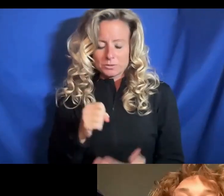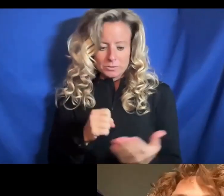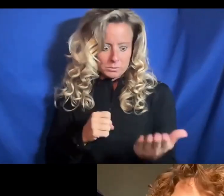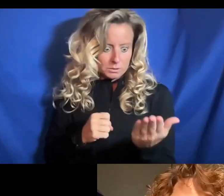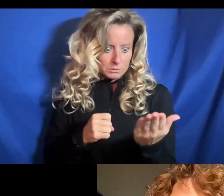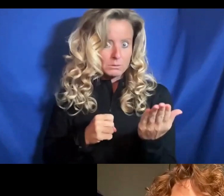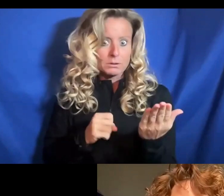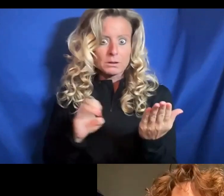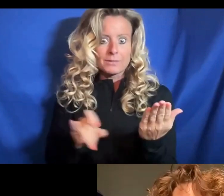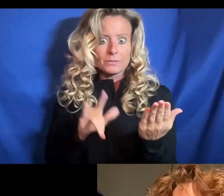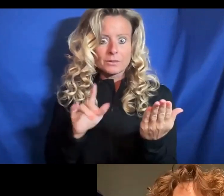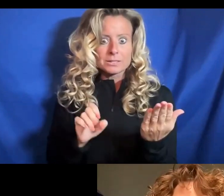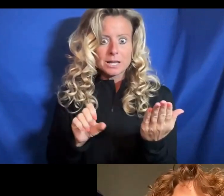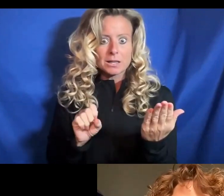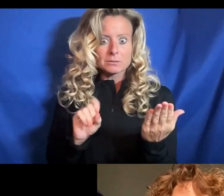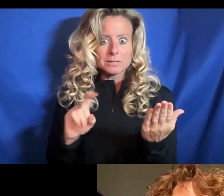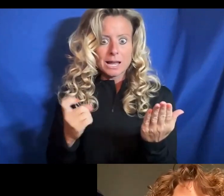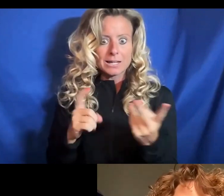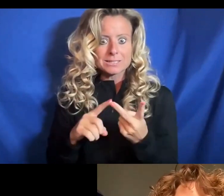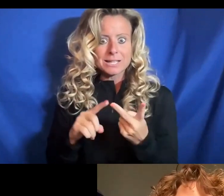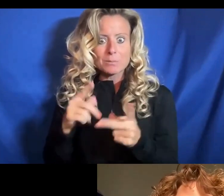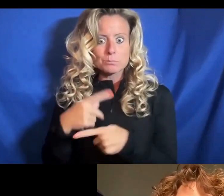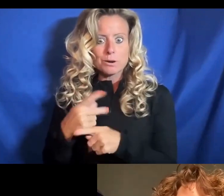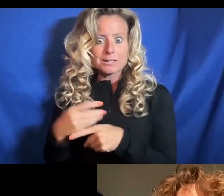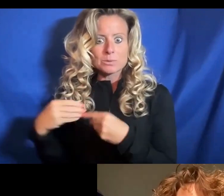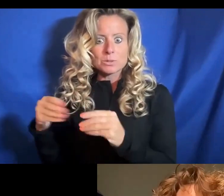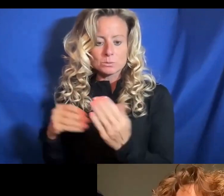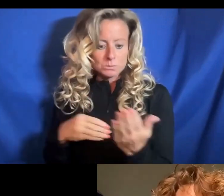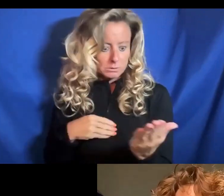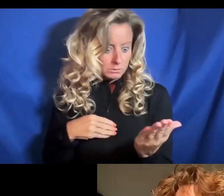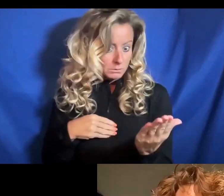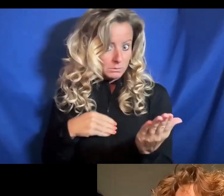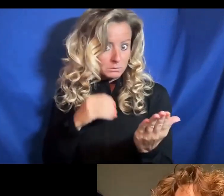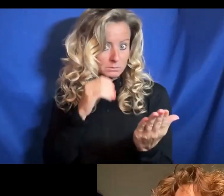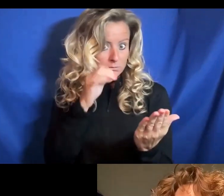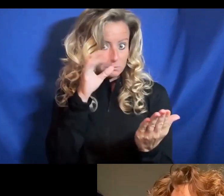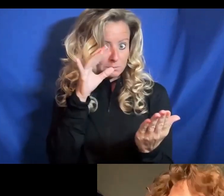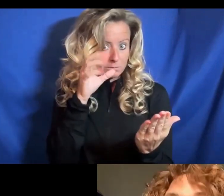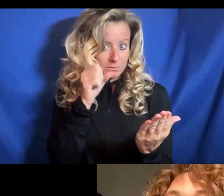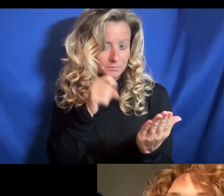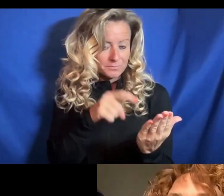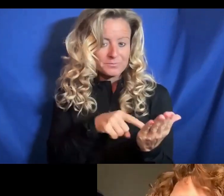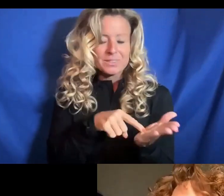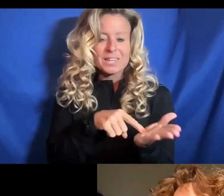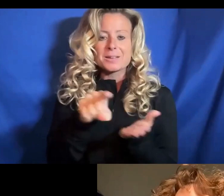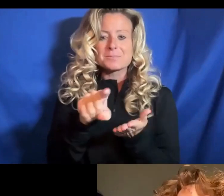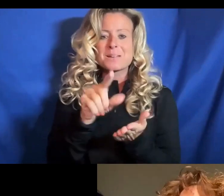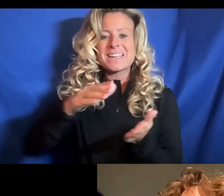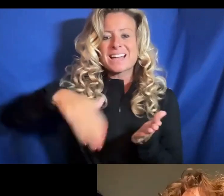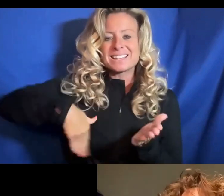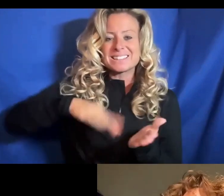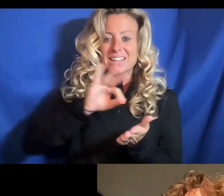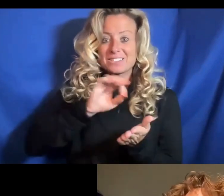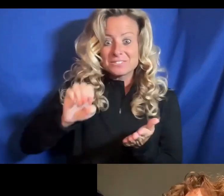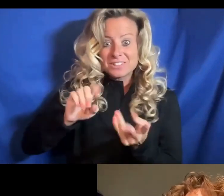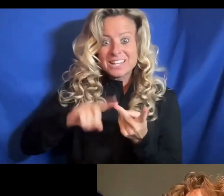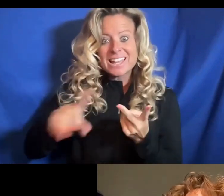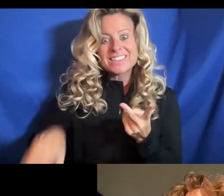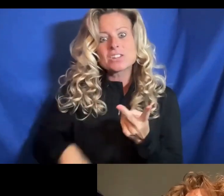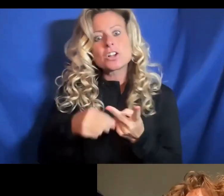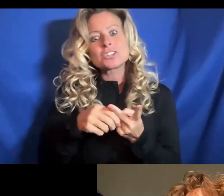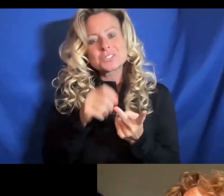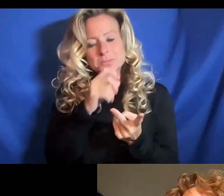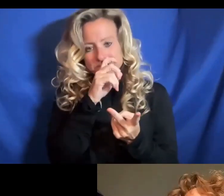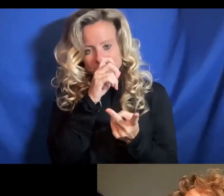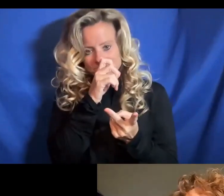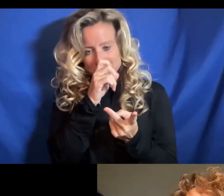of the products that we sold, and having to pay a late fee on all of those, and also